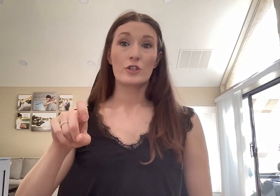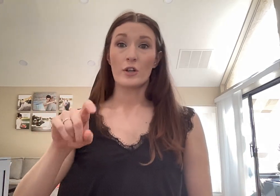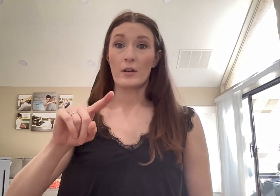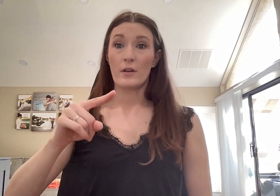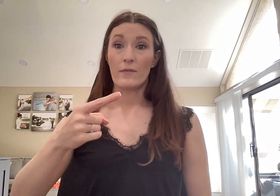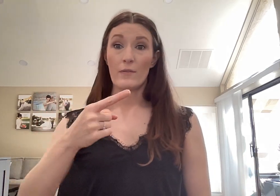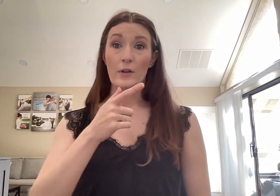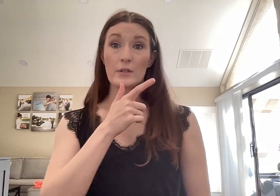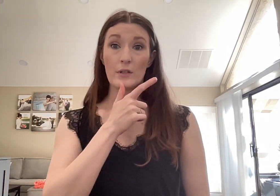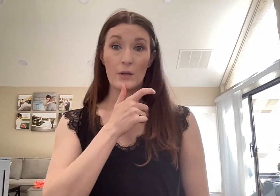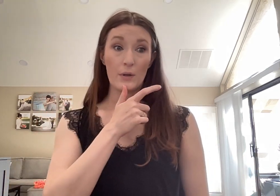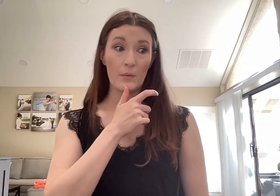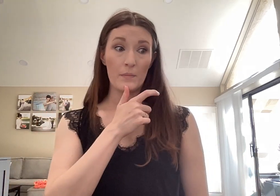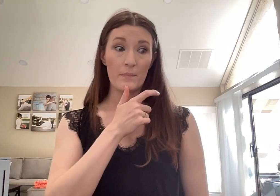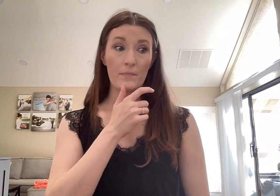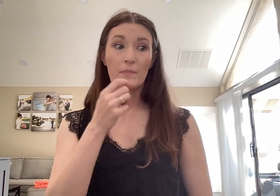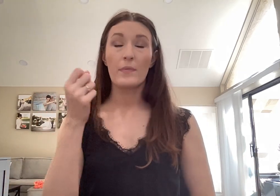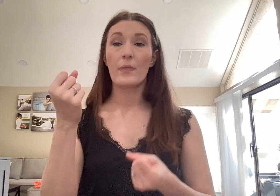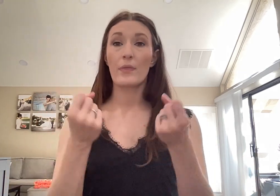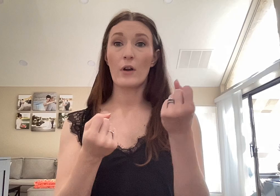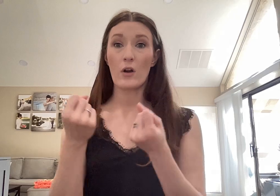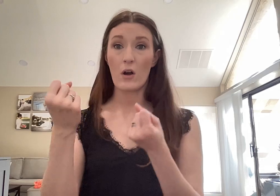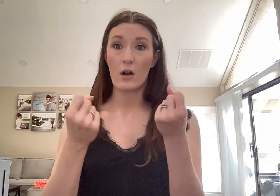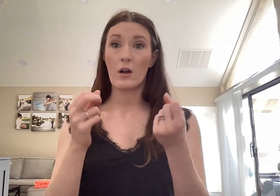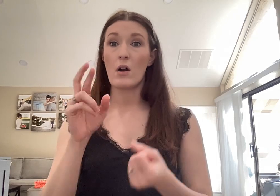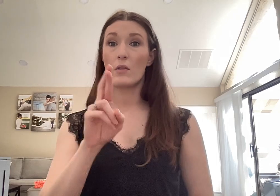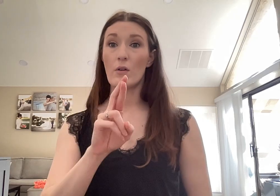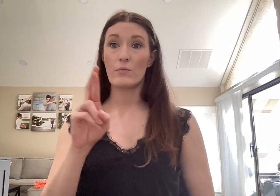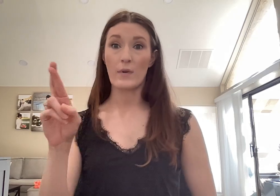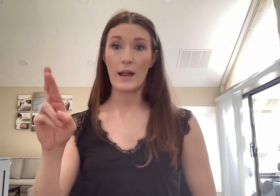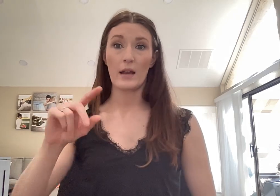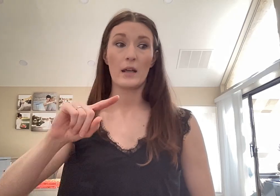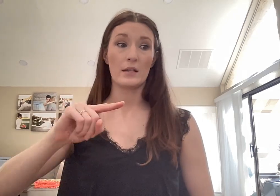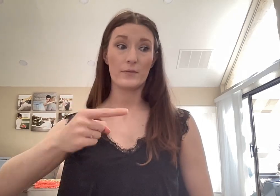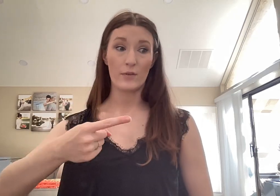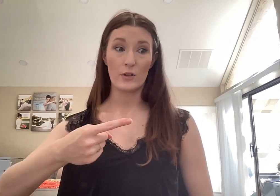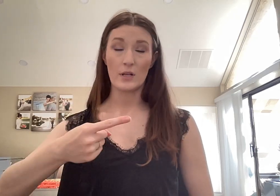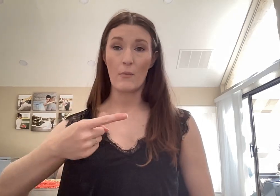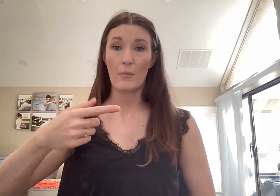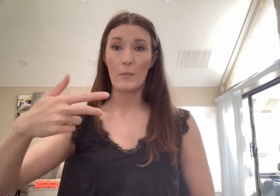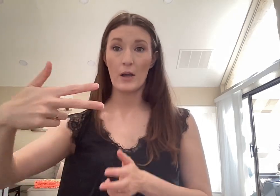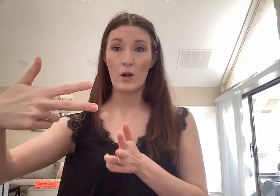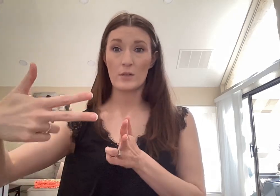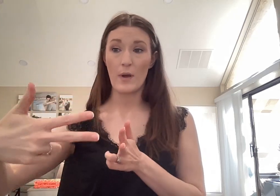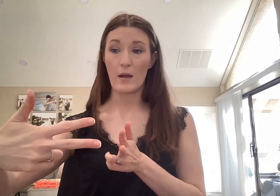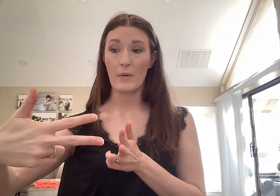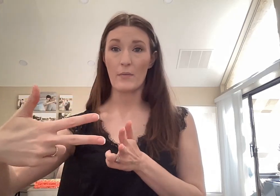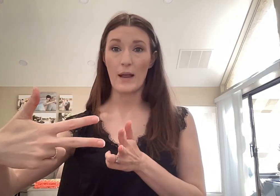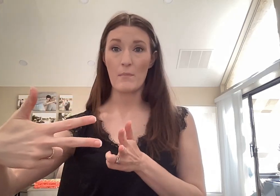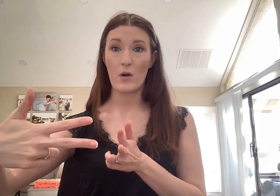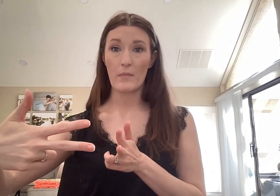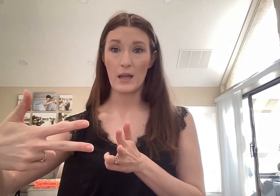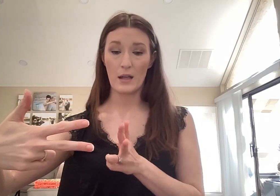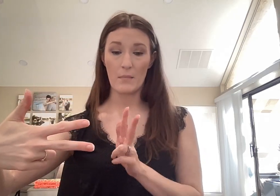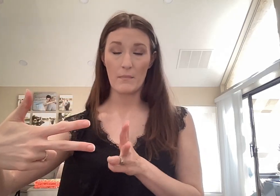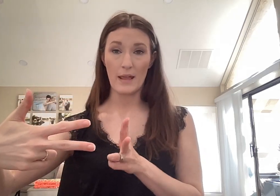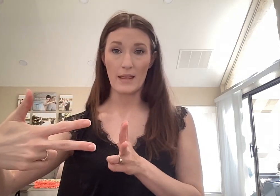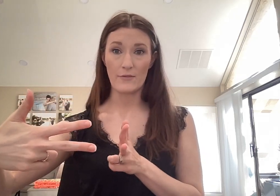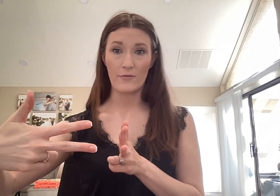Should first who? The car on the right is first. I'm going to put my cars back, my right palm in, my left